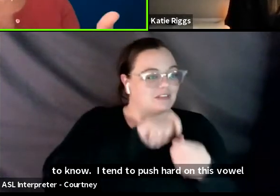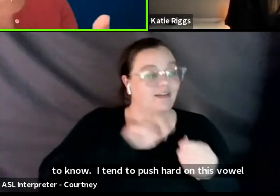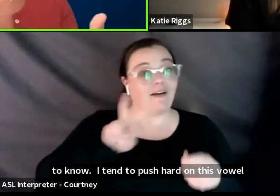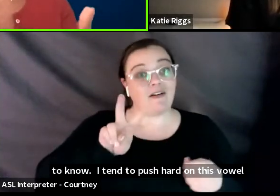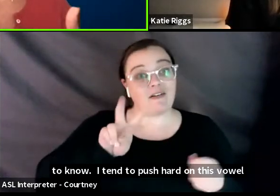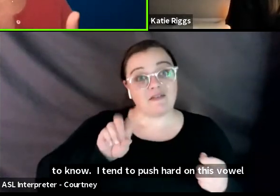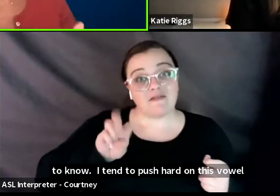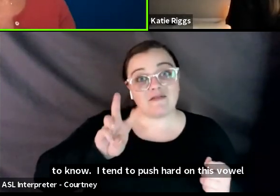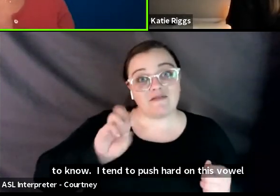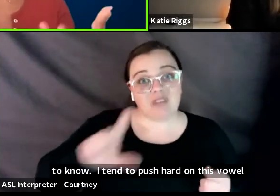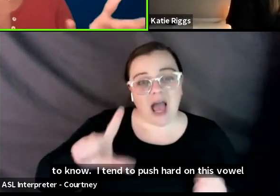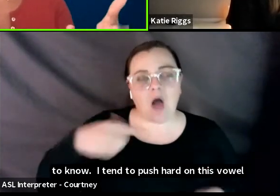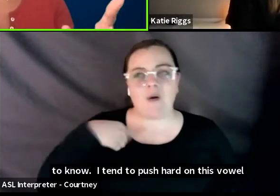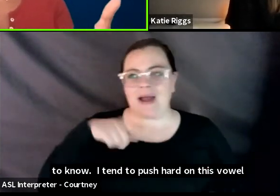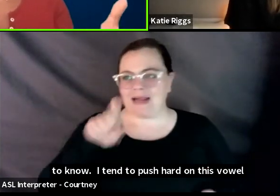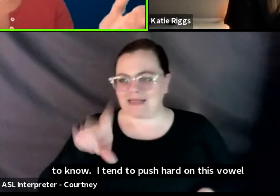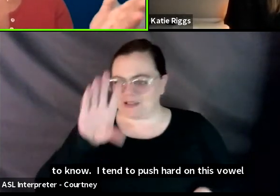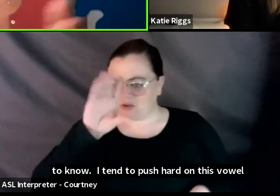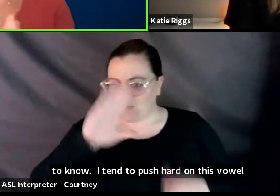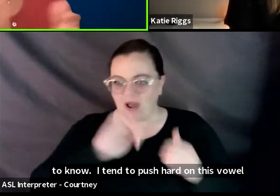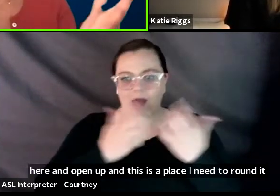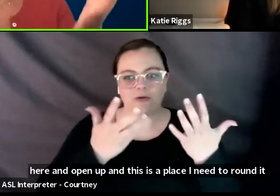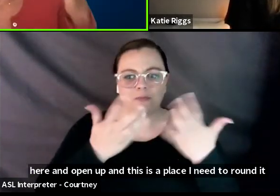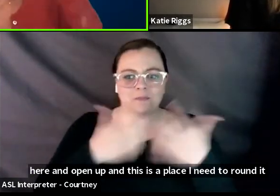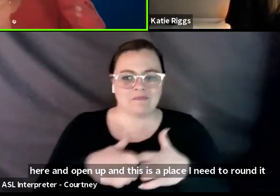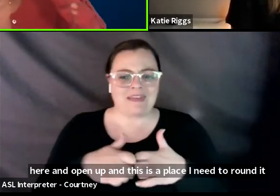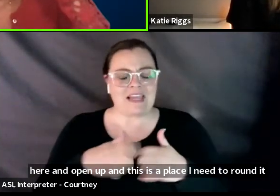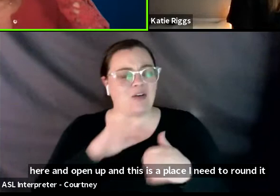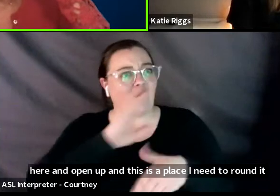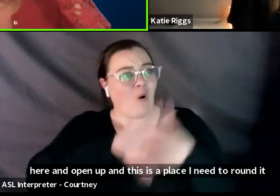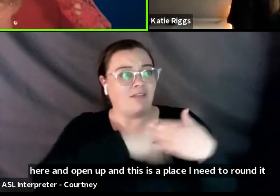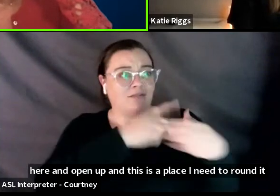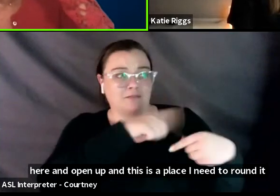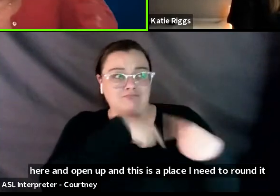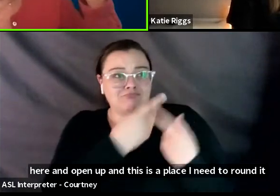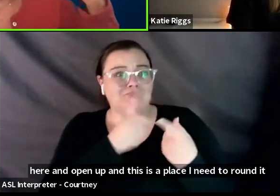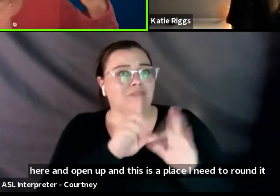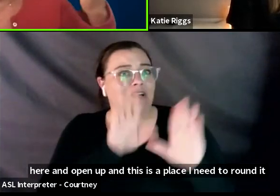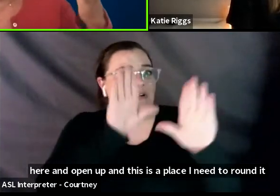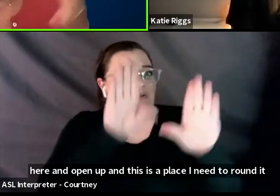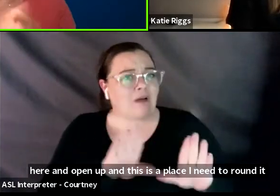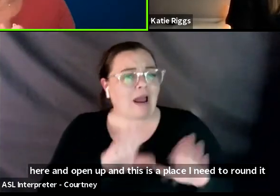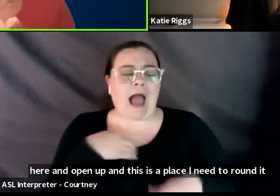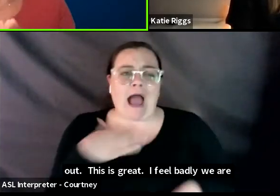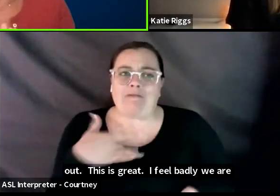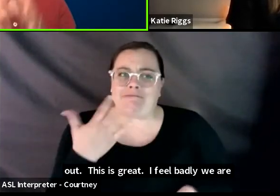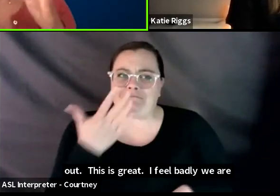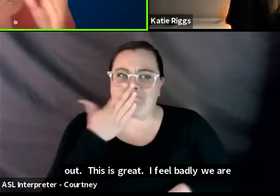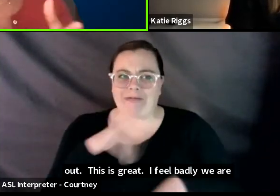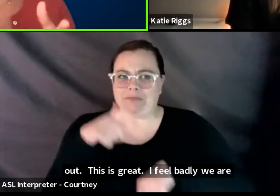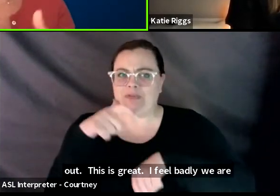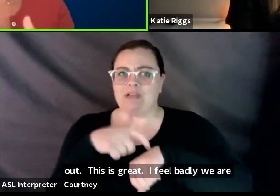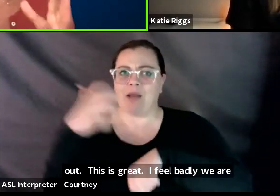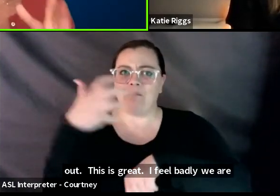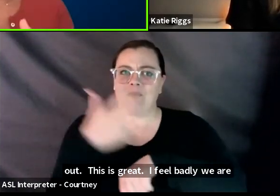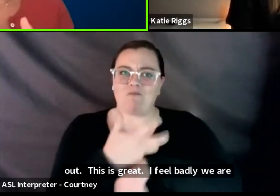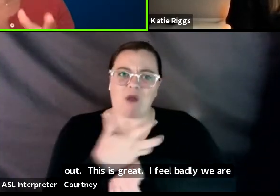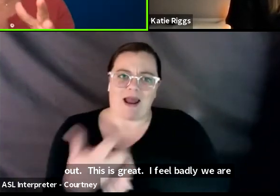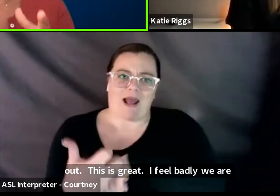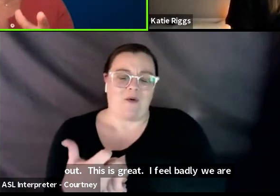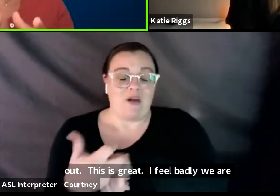has all been great. I feel badly because we are at time. It was riveting. I know that we can do this again, and I hope we do. And I hope everybody